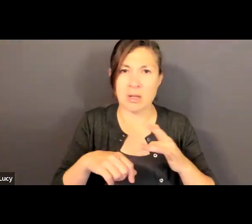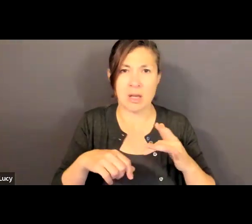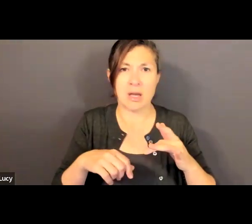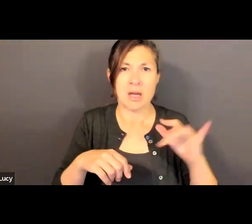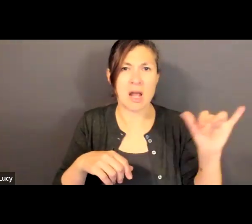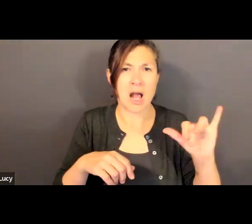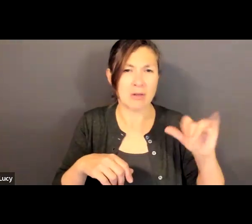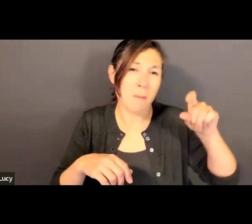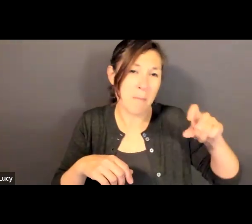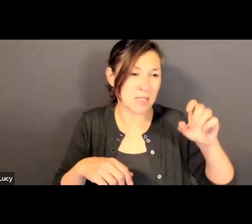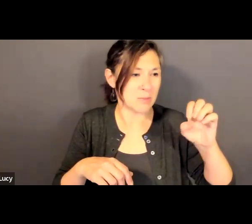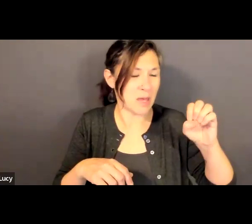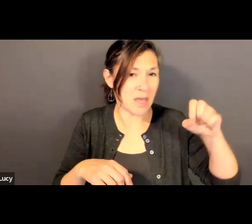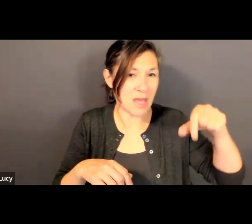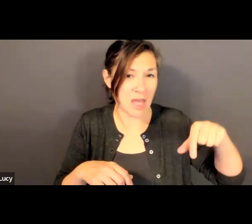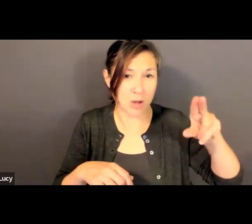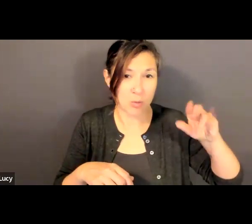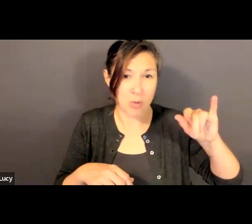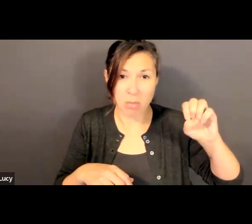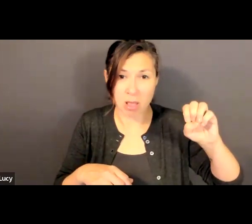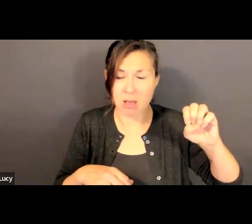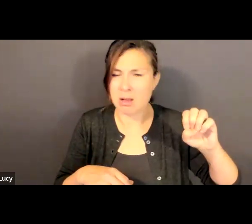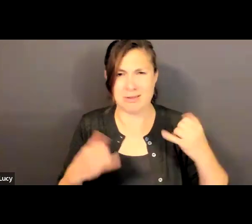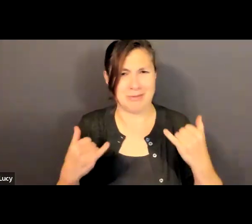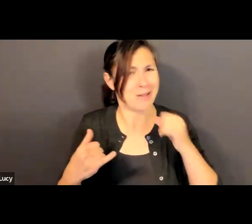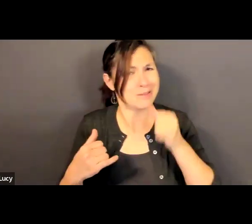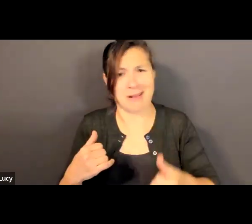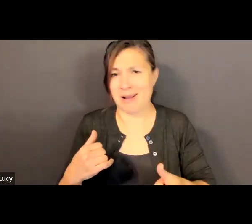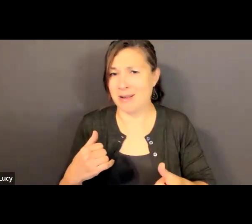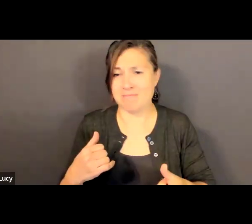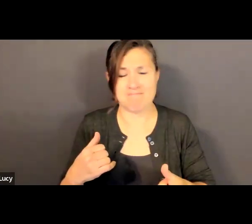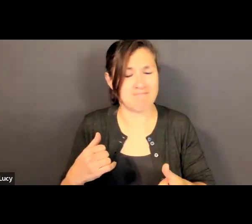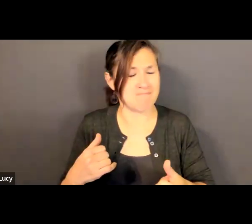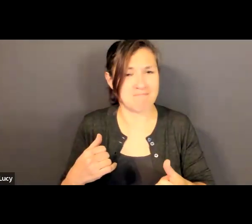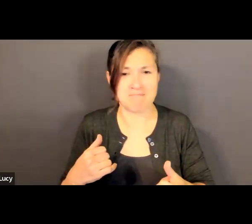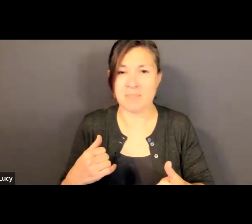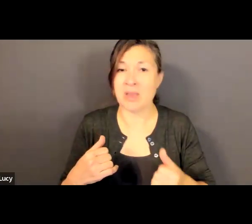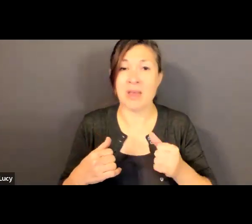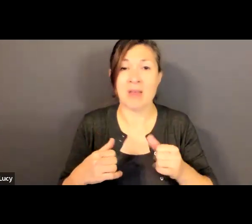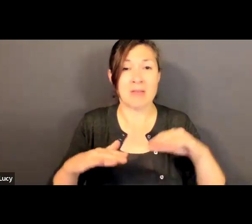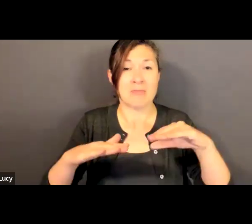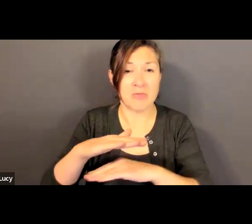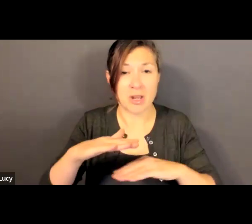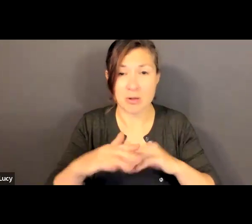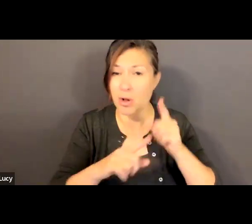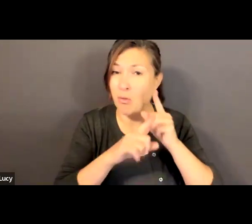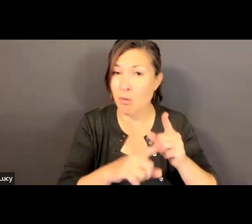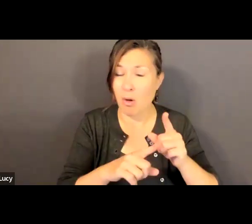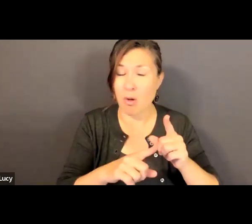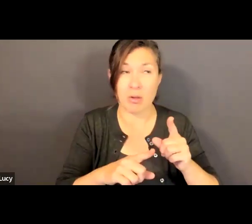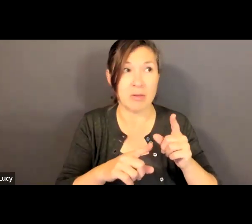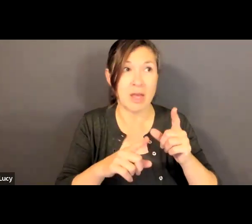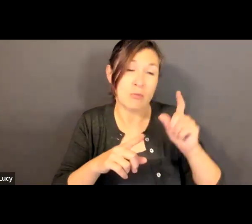equitable, because right now it is not equitable. We are not achieving the fundamental goal that it was set out to